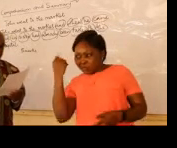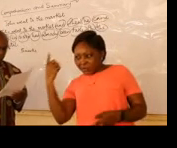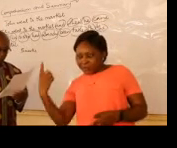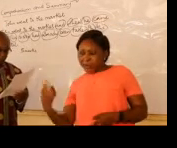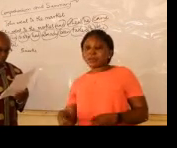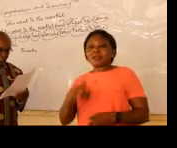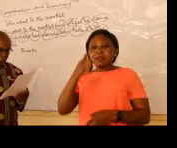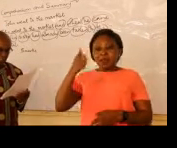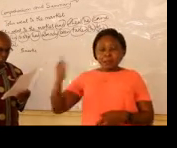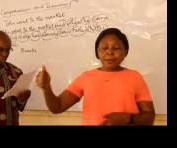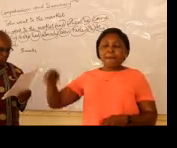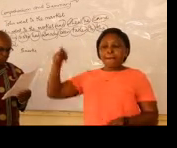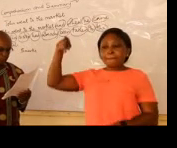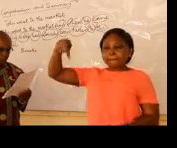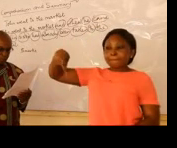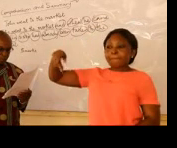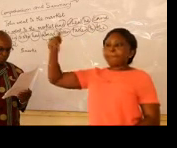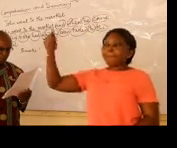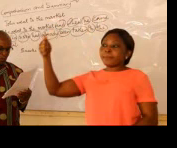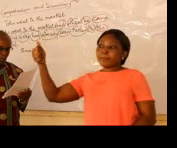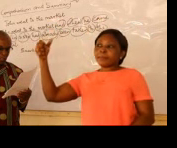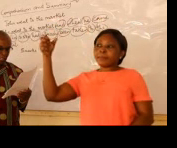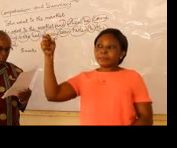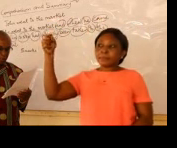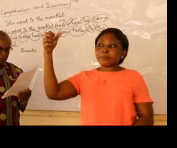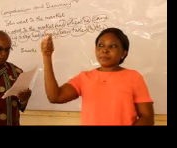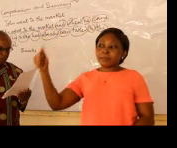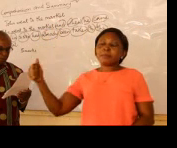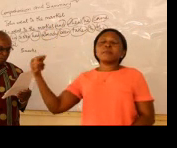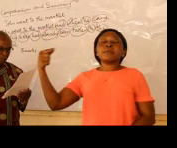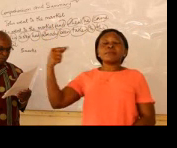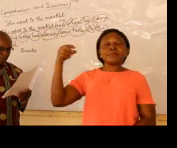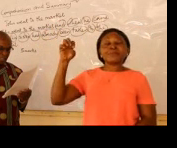the passage? Okay?